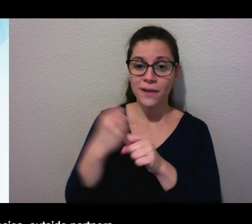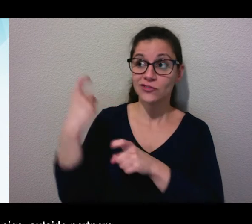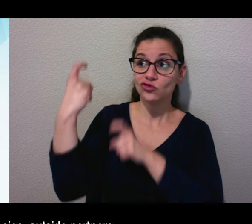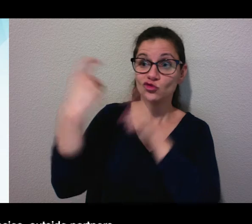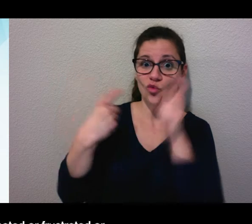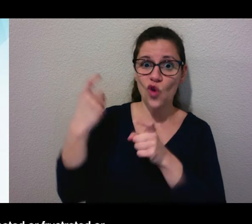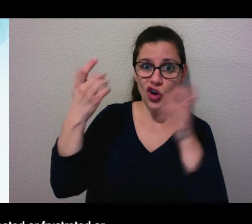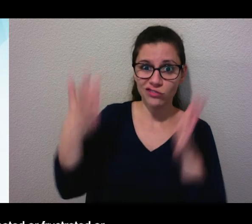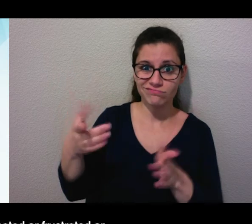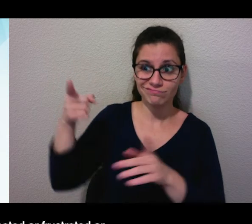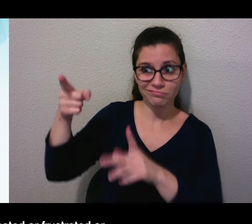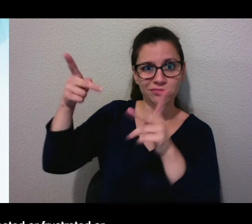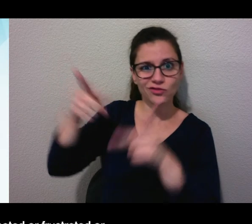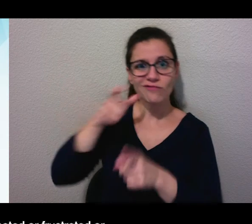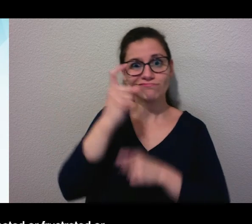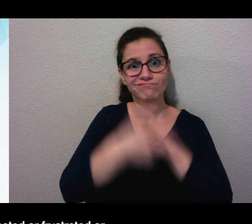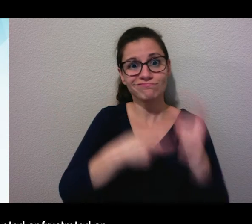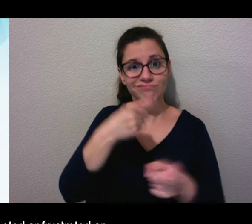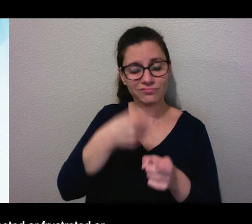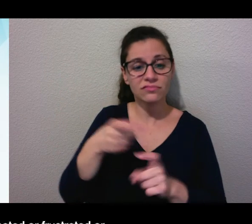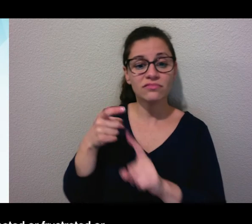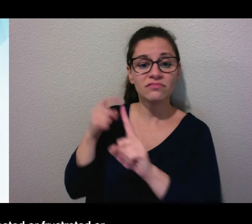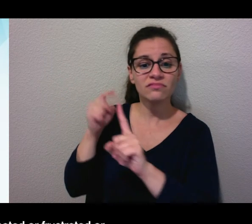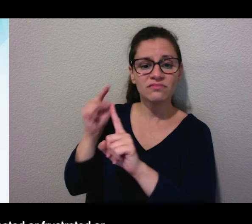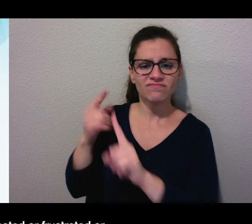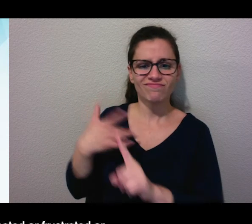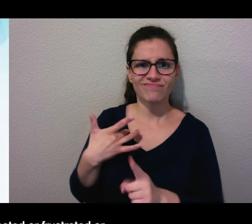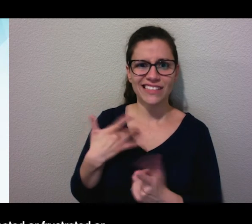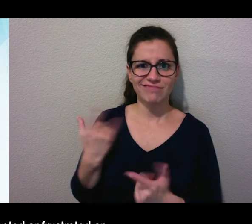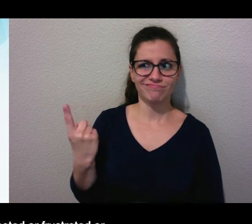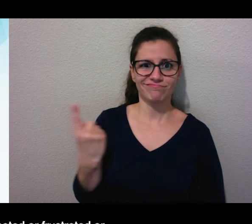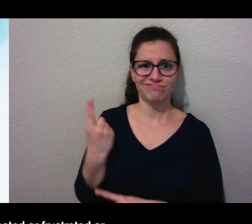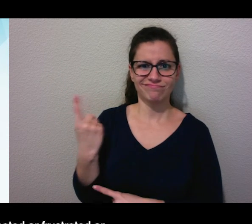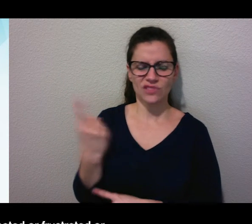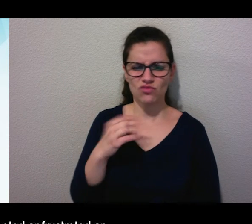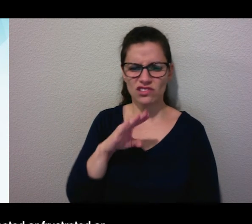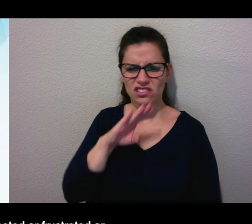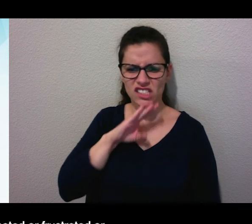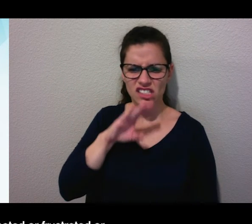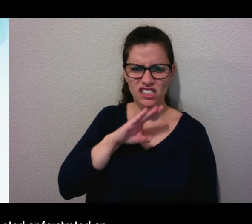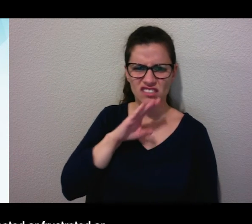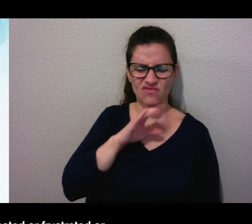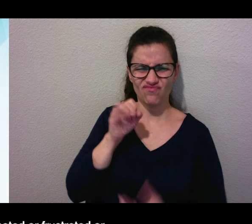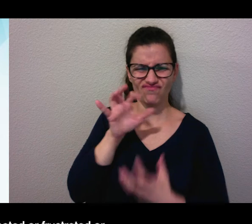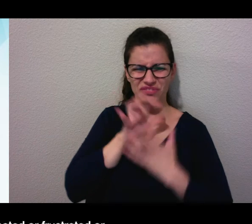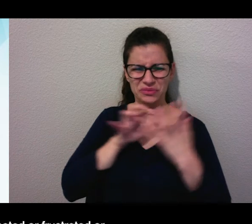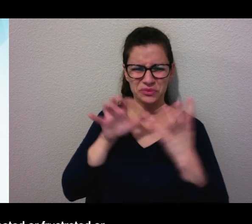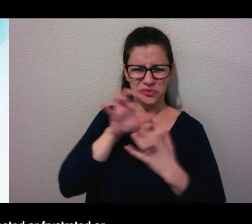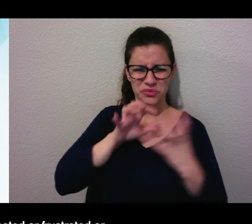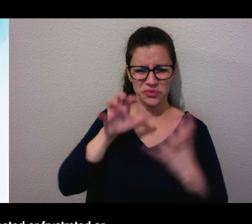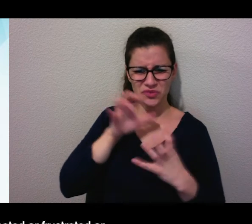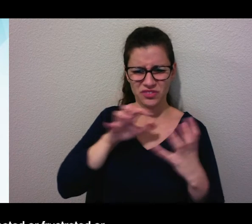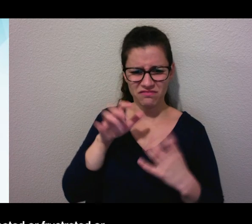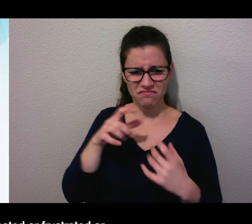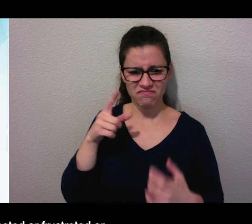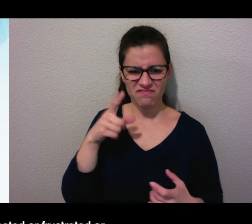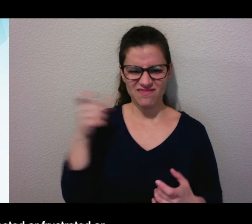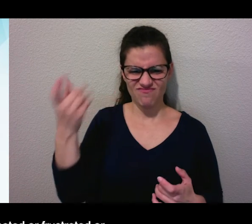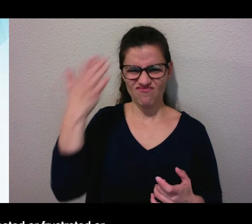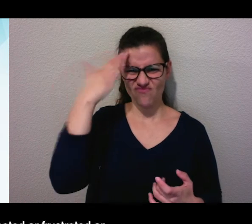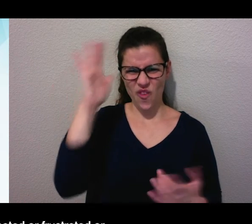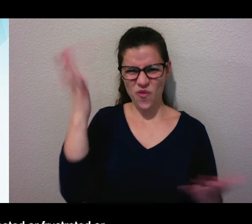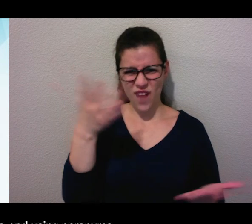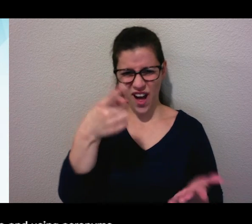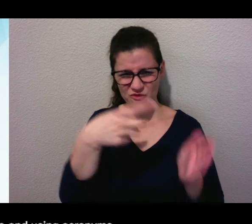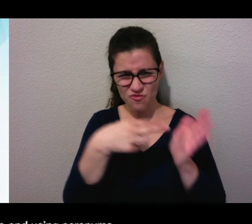donors. You never want to make a donor feel alienated or frustrated or